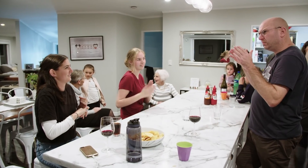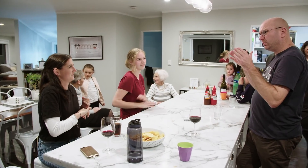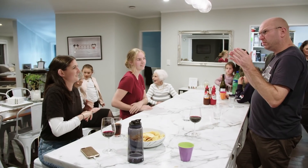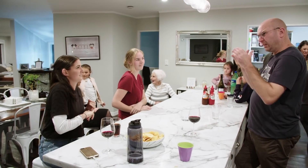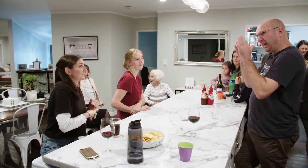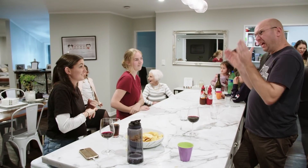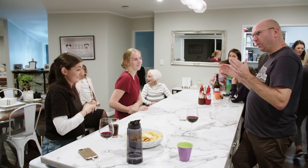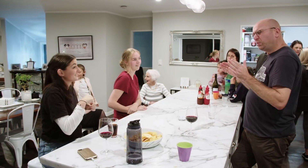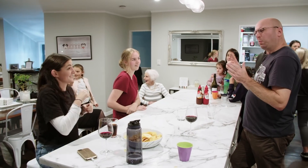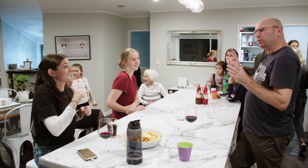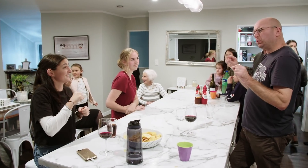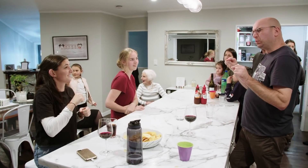that's the important part.